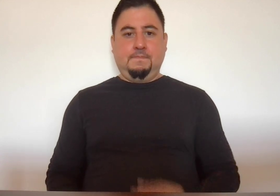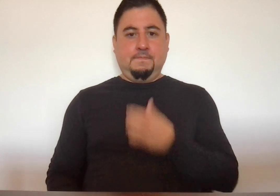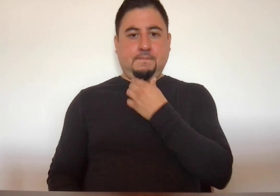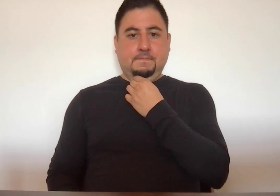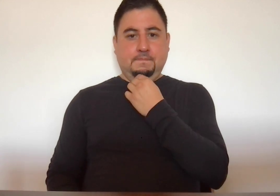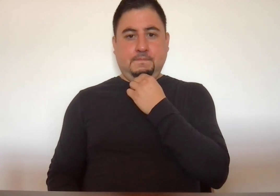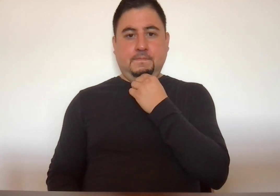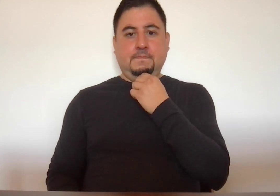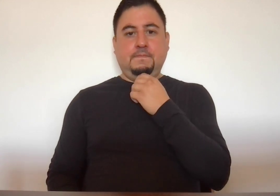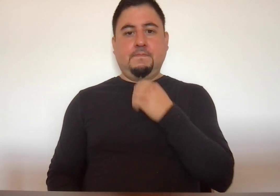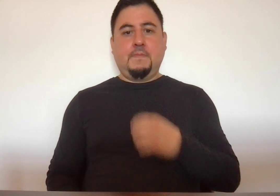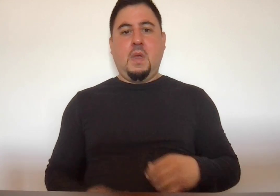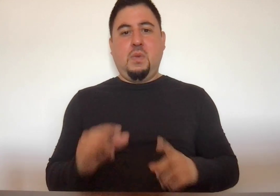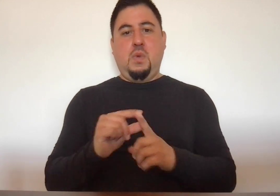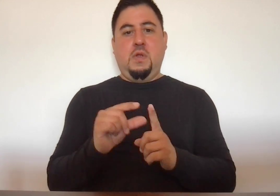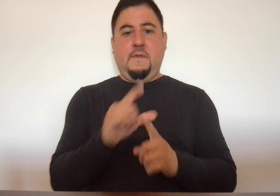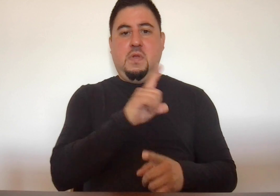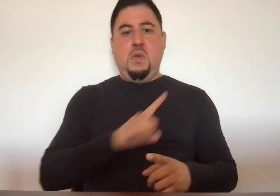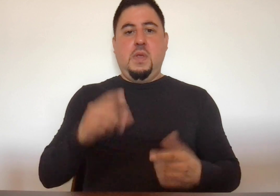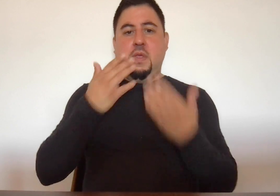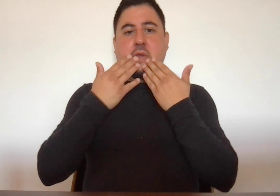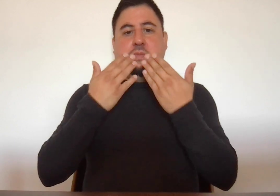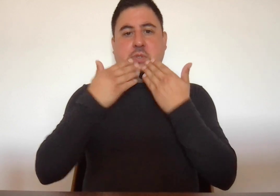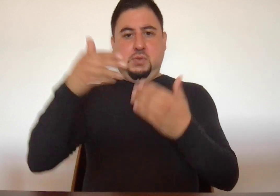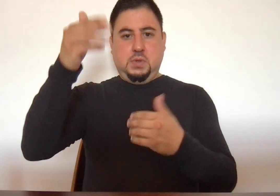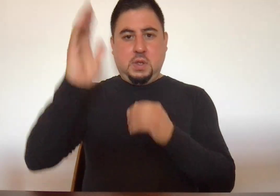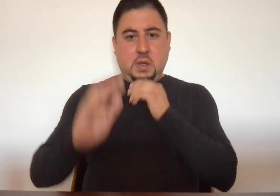The word of the Lord. Thanks be to God.